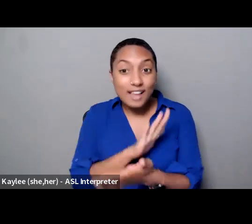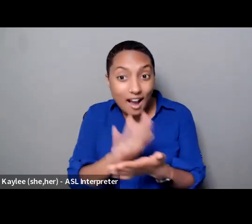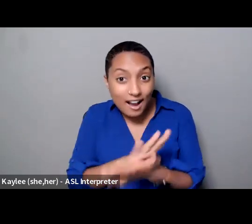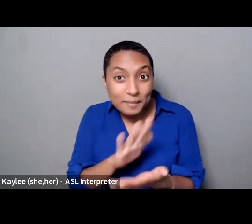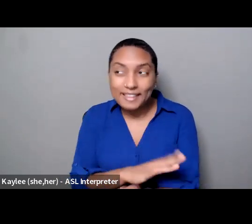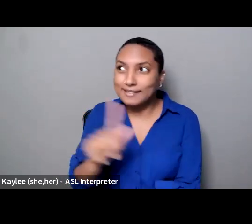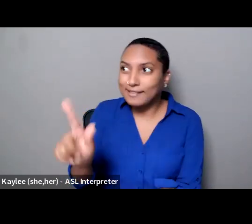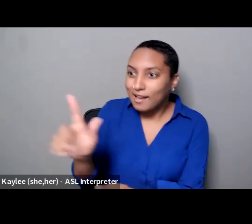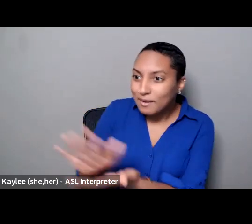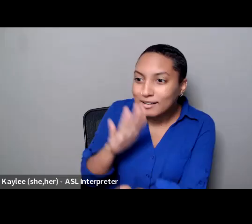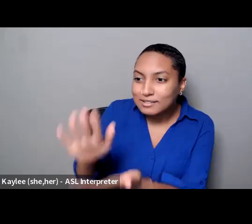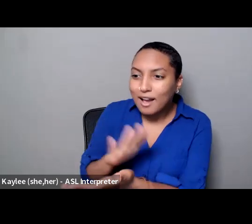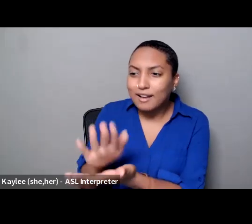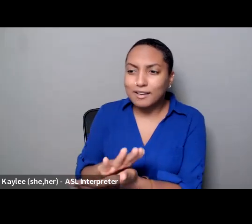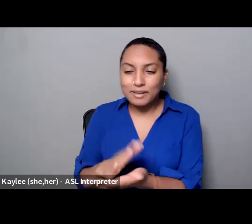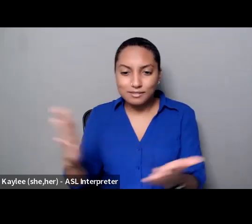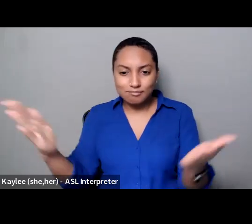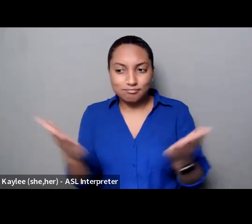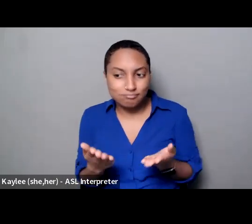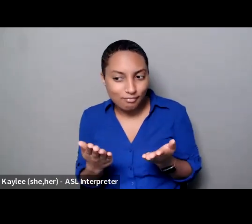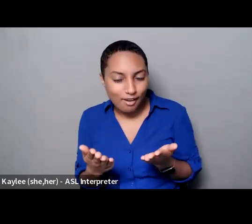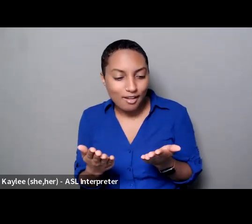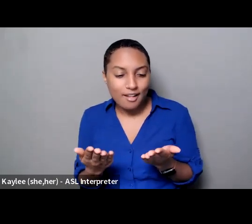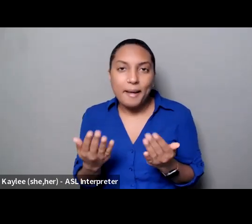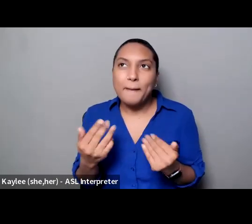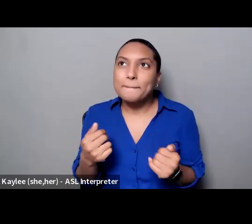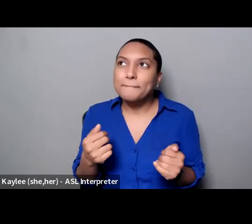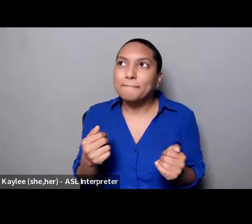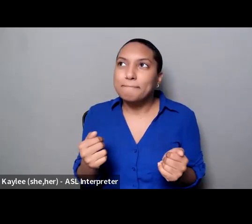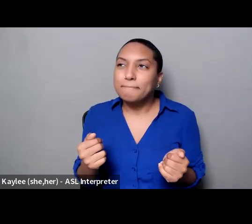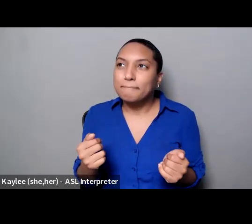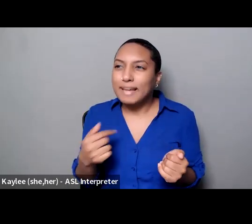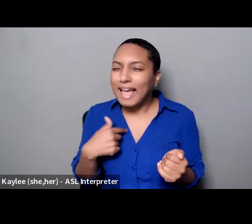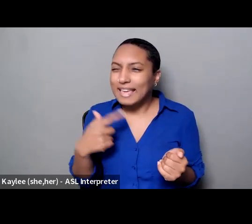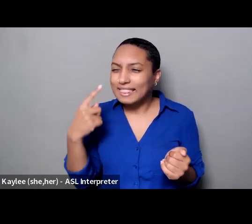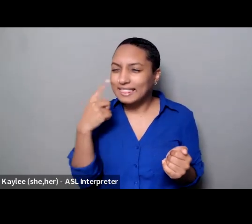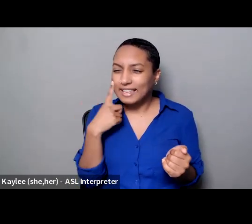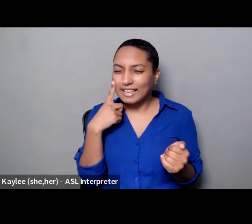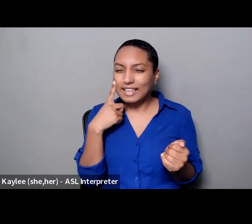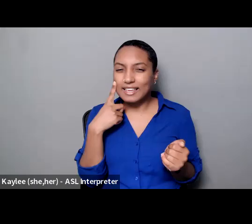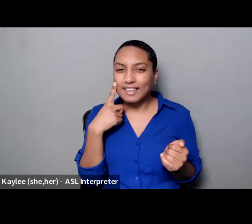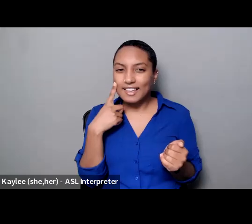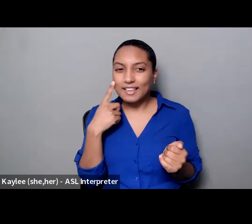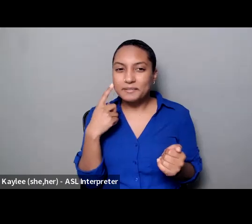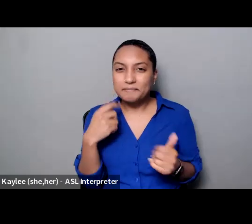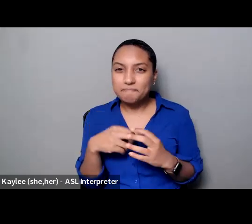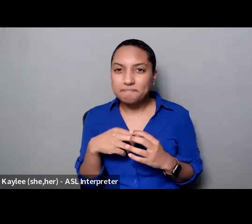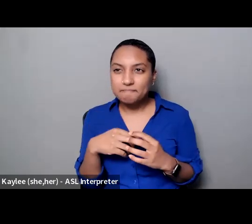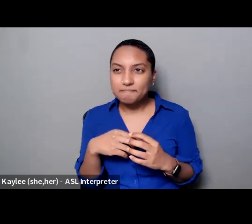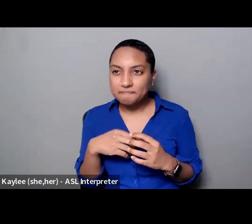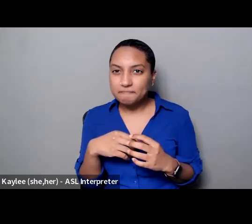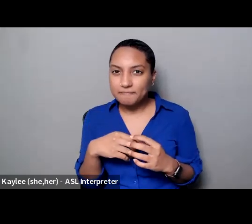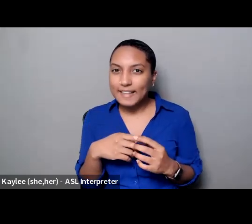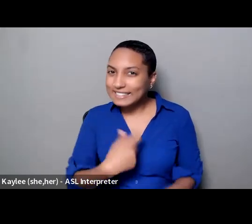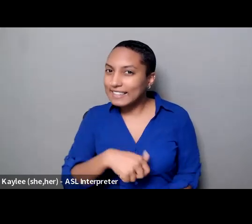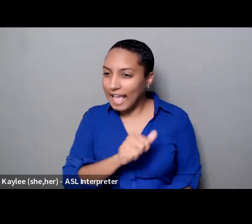pretty sure, but I think it's the attitude and looking at what you